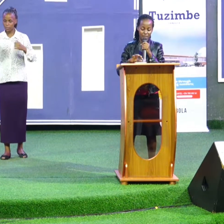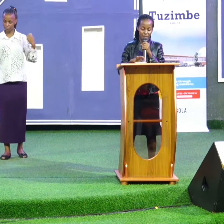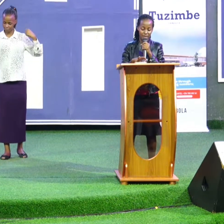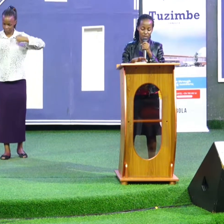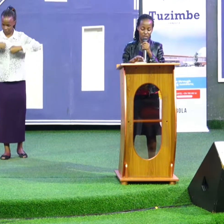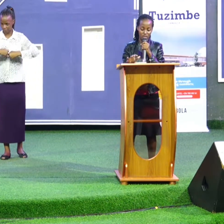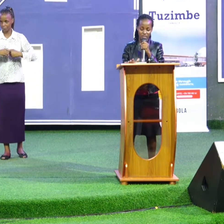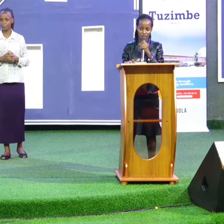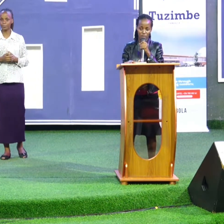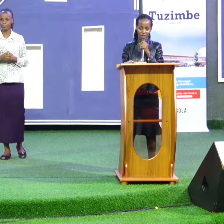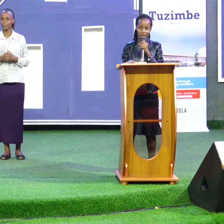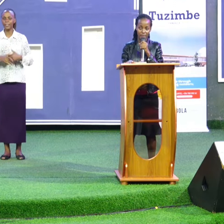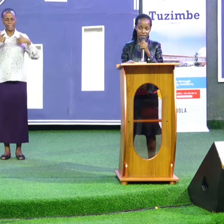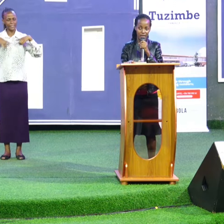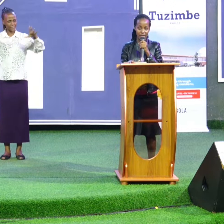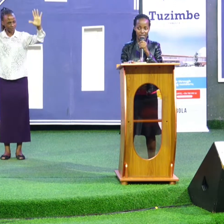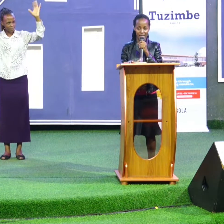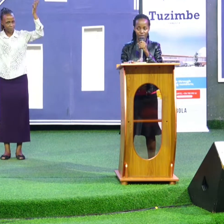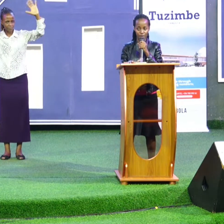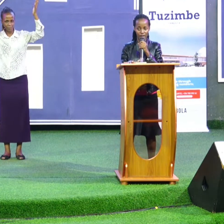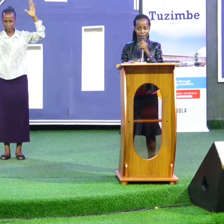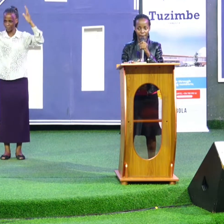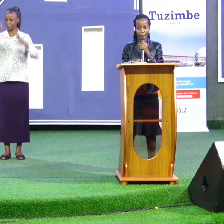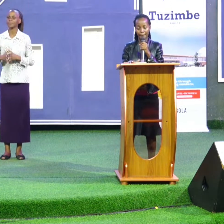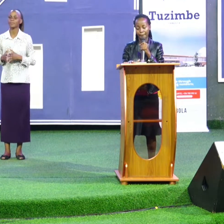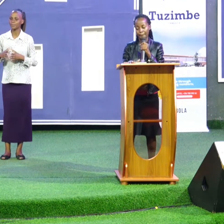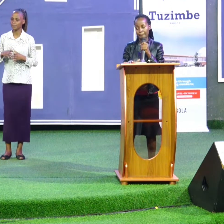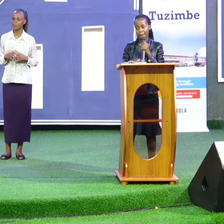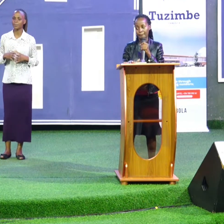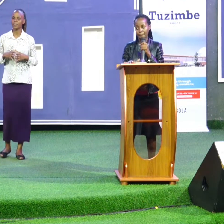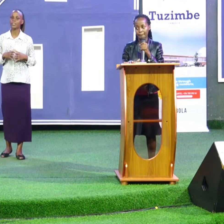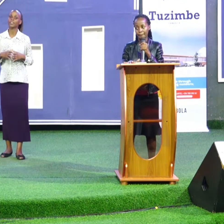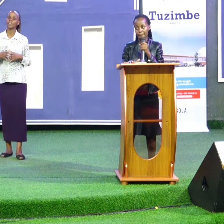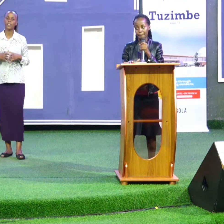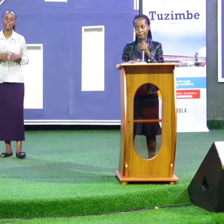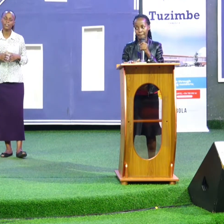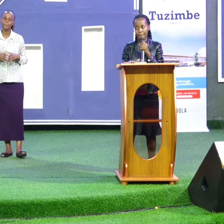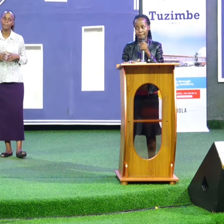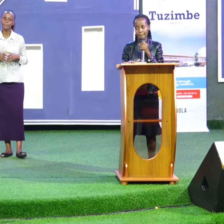by our father Dr. Joseph Serumaga. Tumukubireko mu ngalo. Let us clap for him.